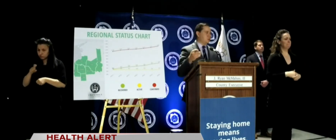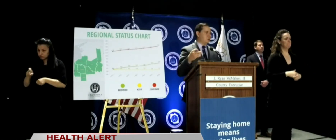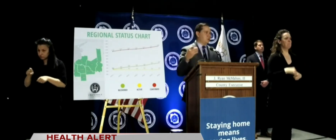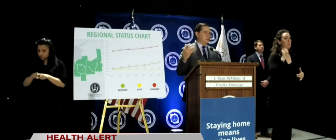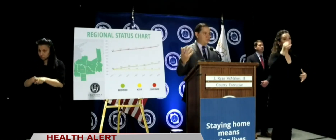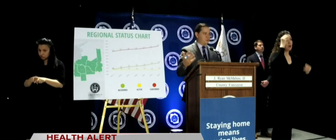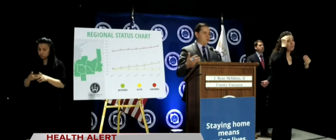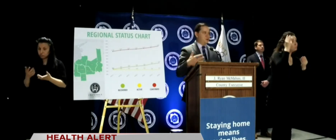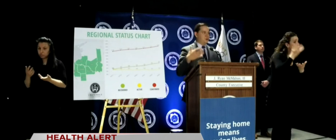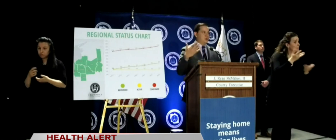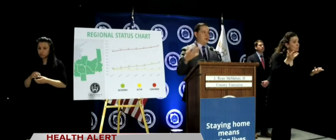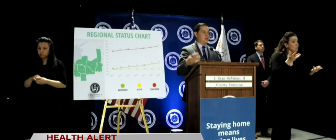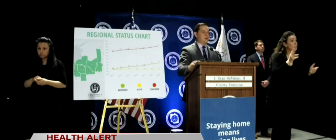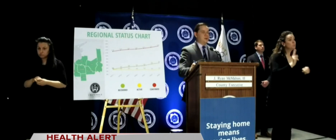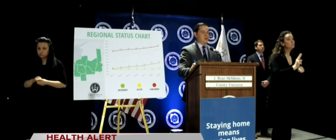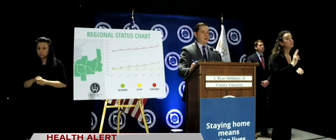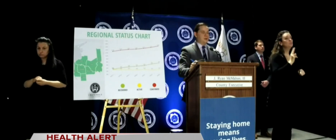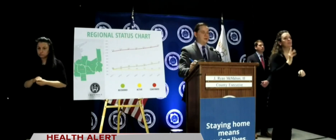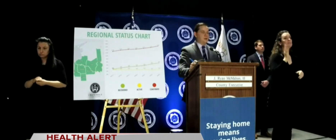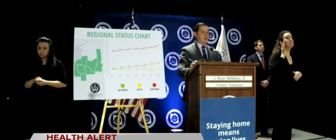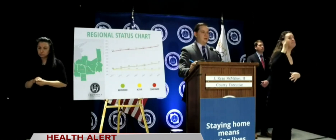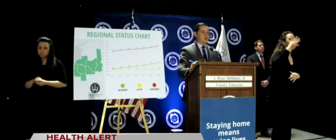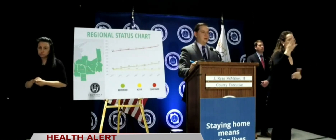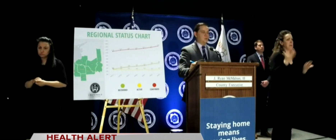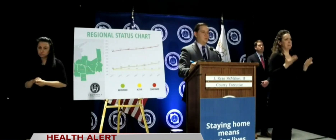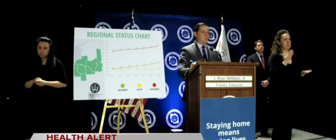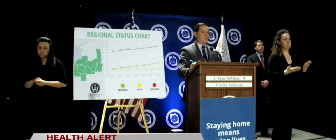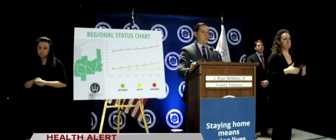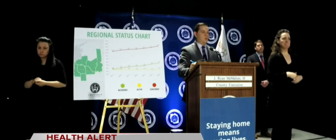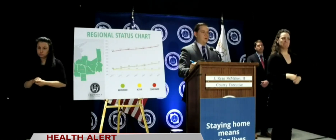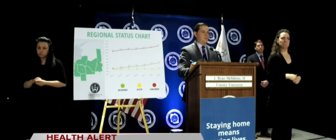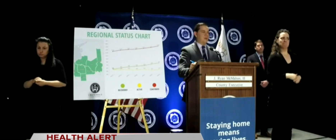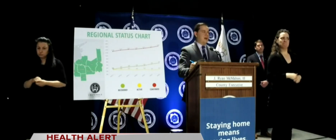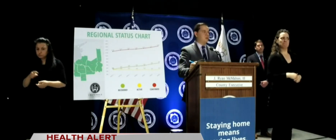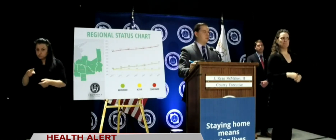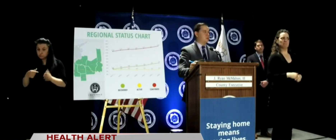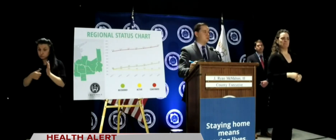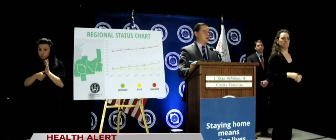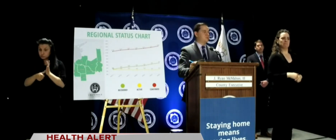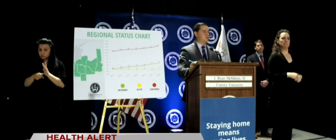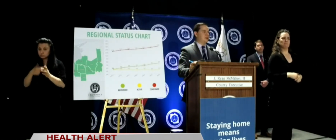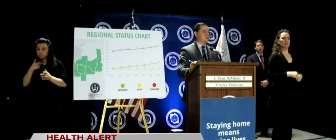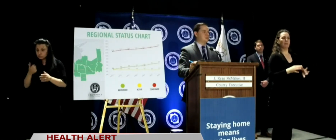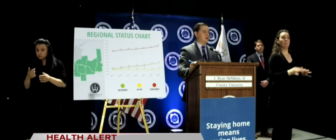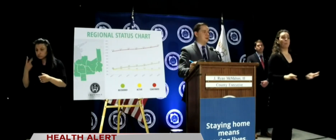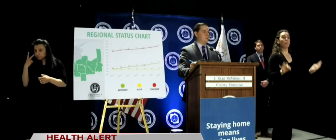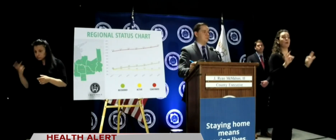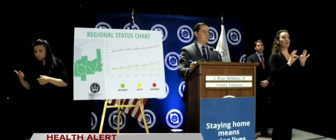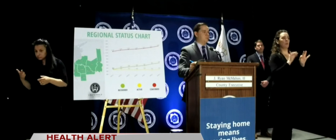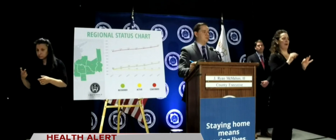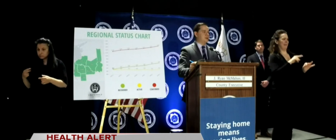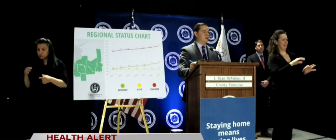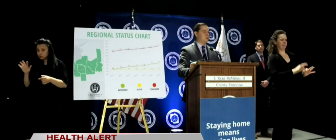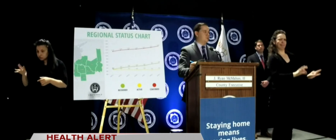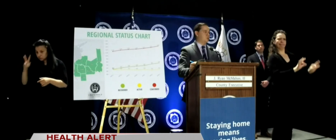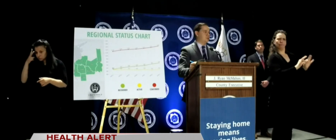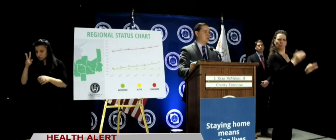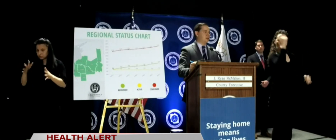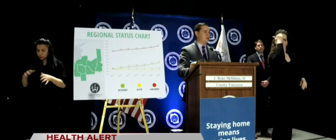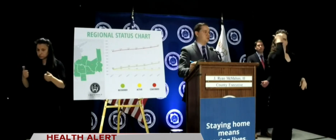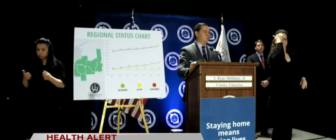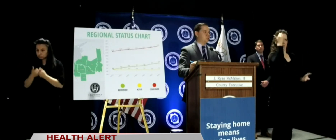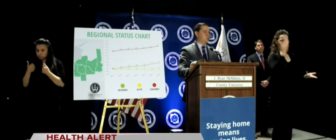as a tool in the future, and what value those types of tests present in the